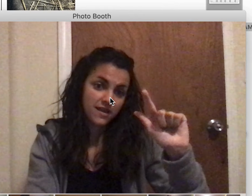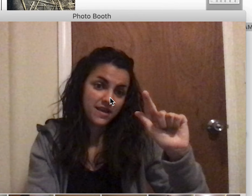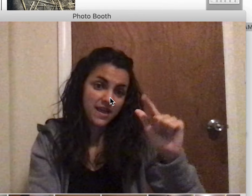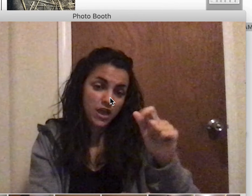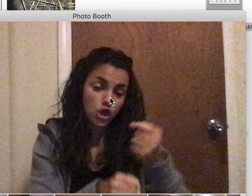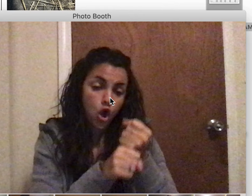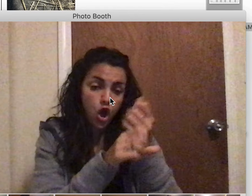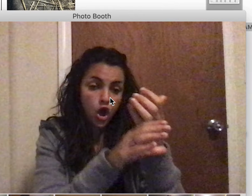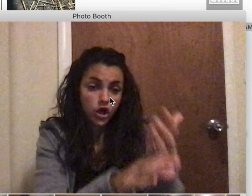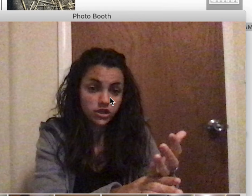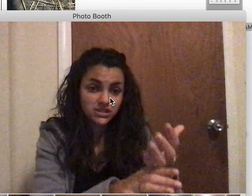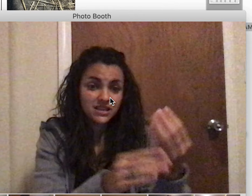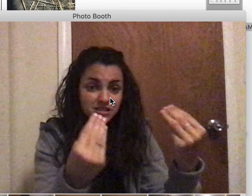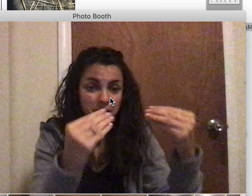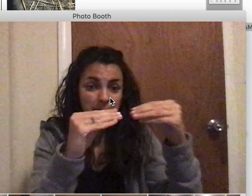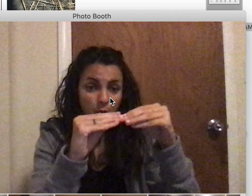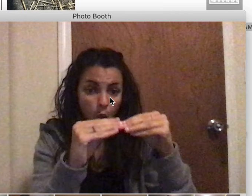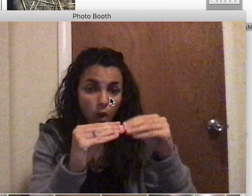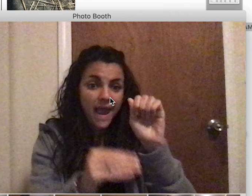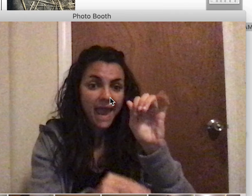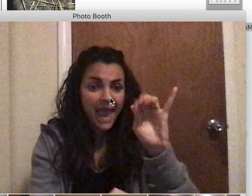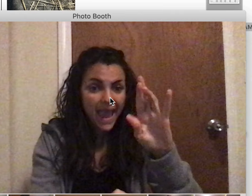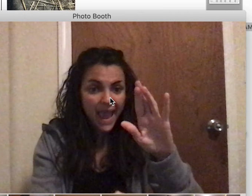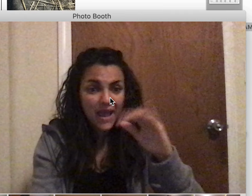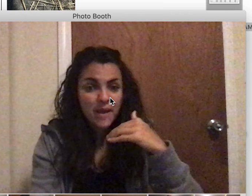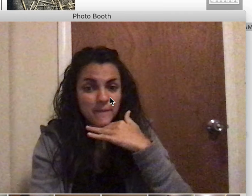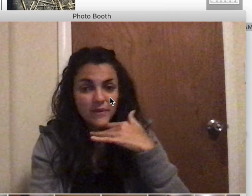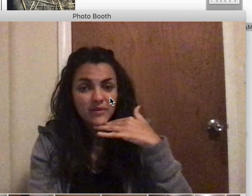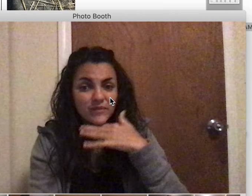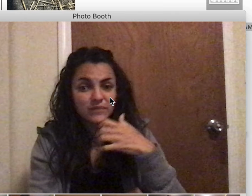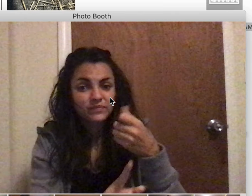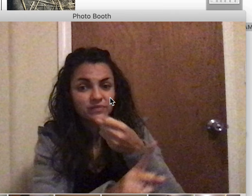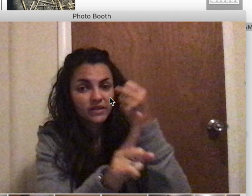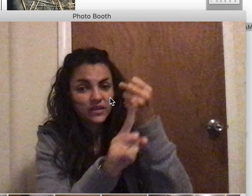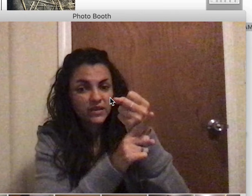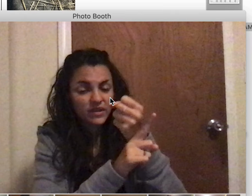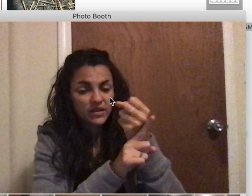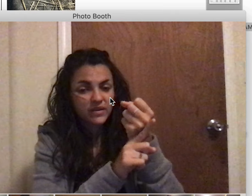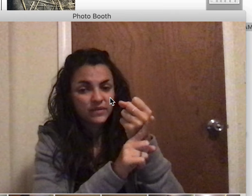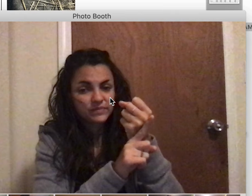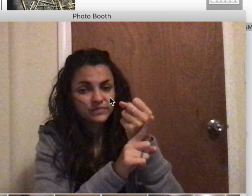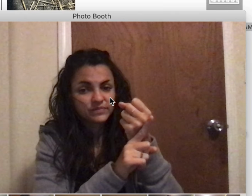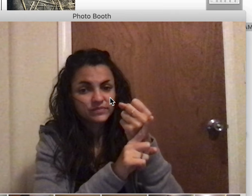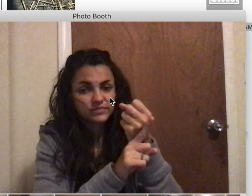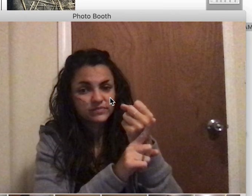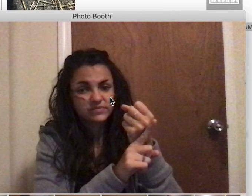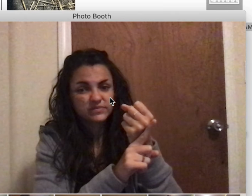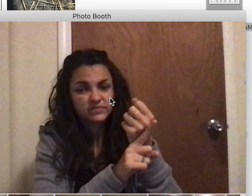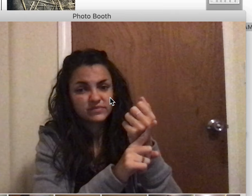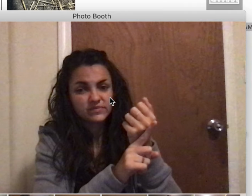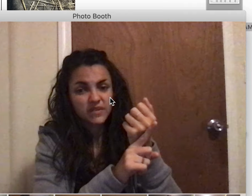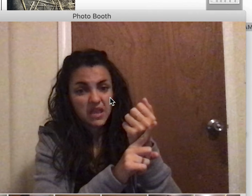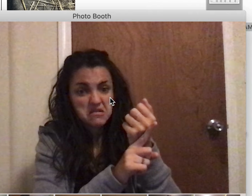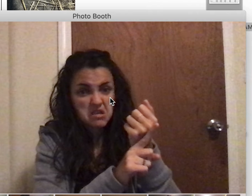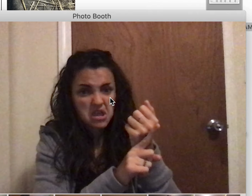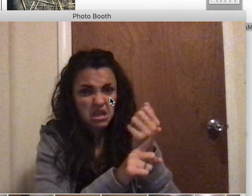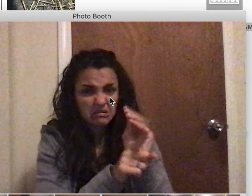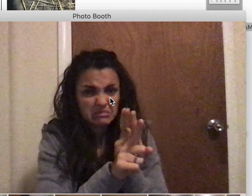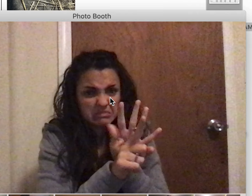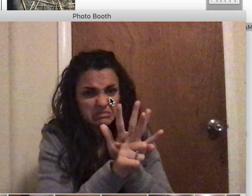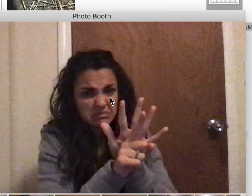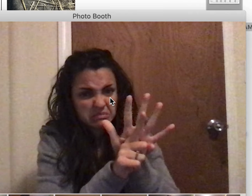pollution and contributes more towards the global climate change, which we'll talk about later